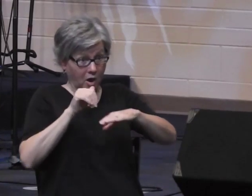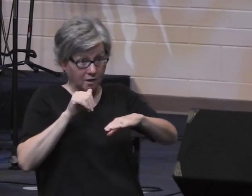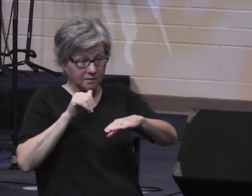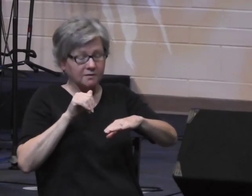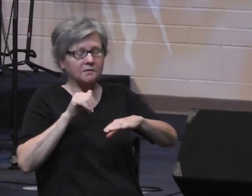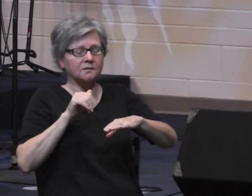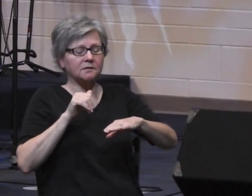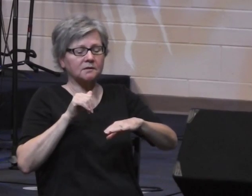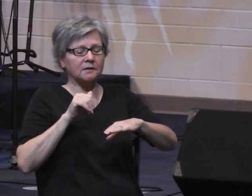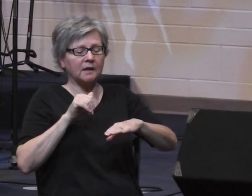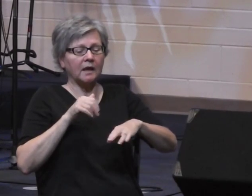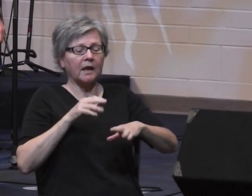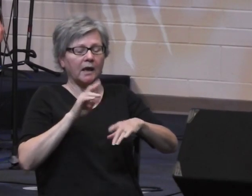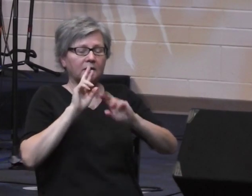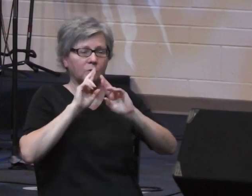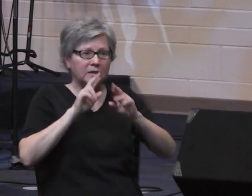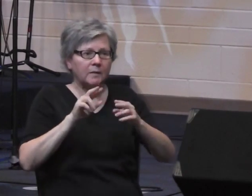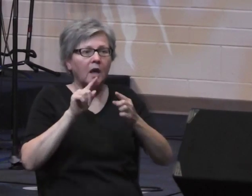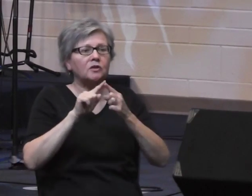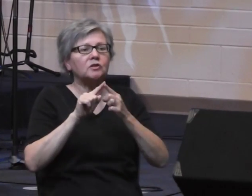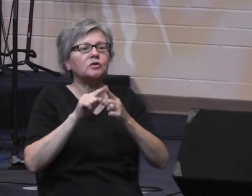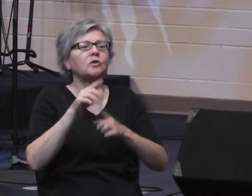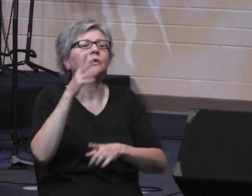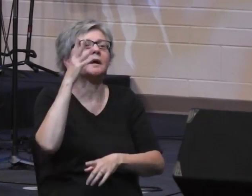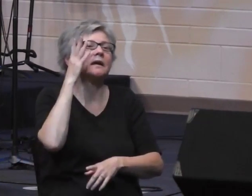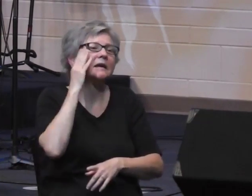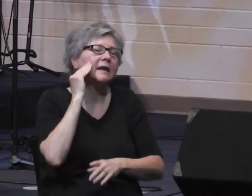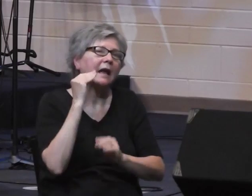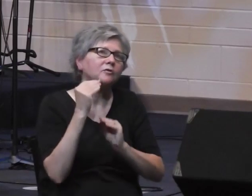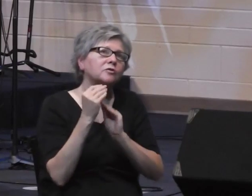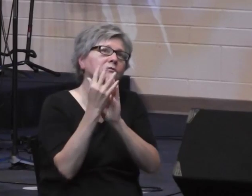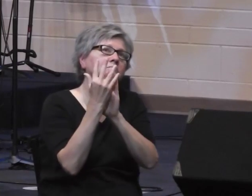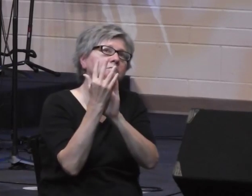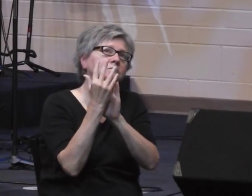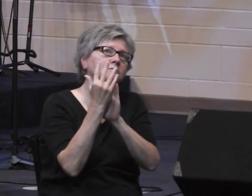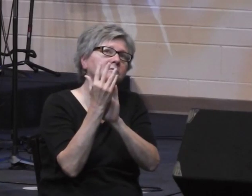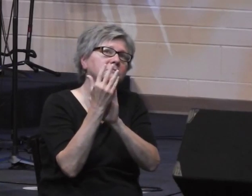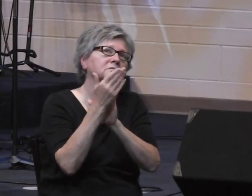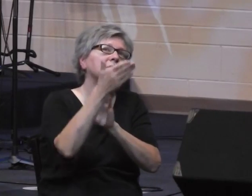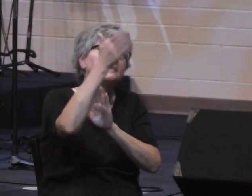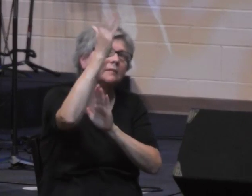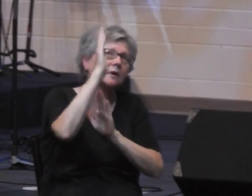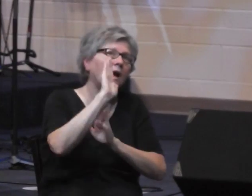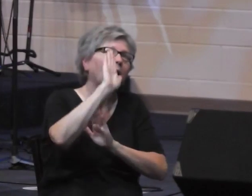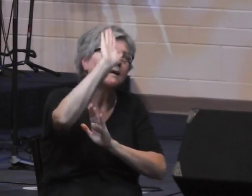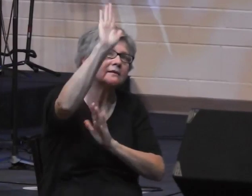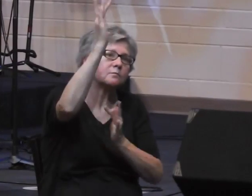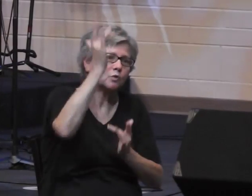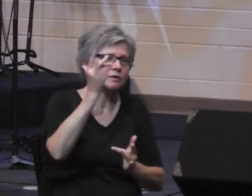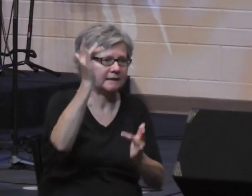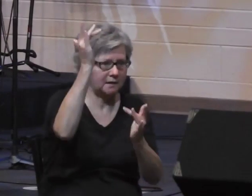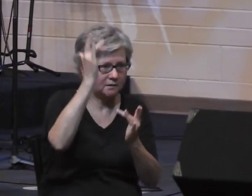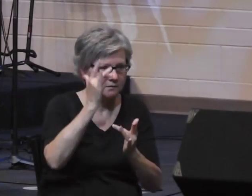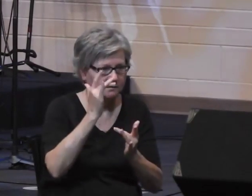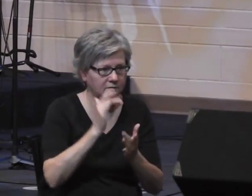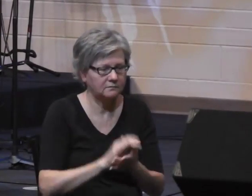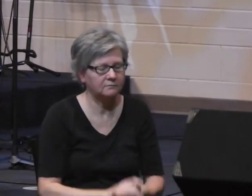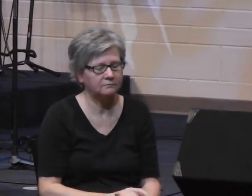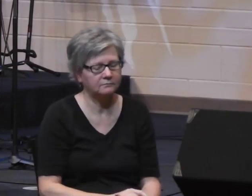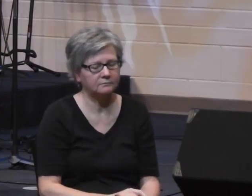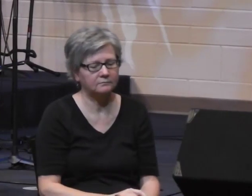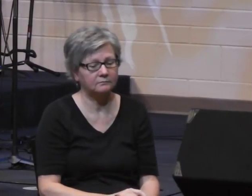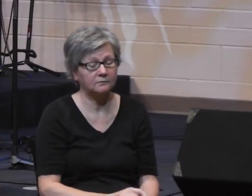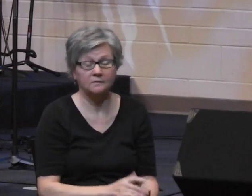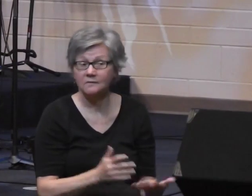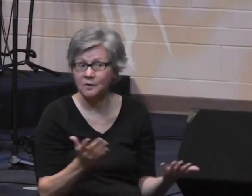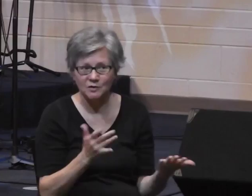response if it's a response to an encounter with God's mercy. And so what is